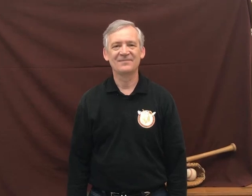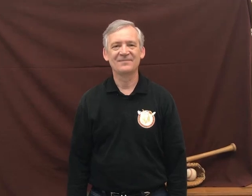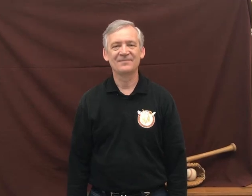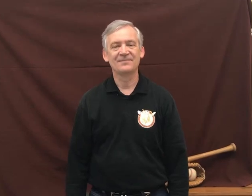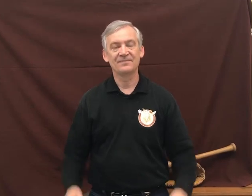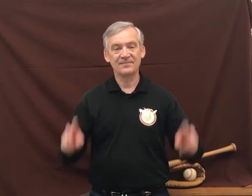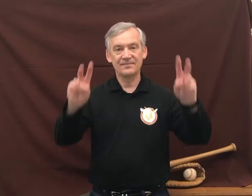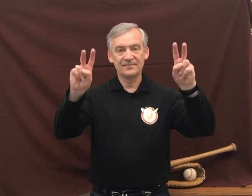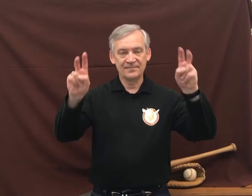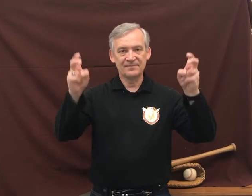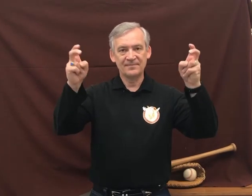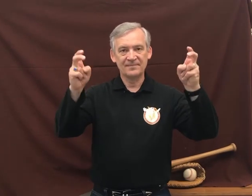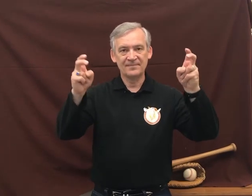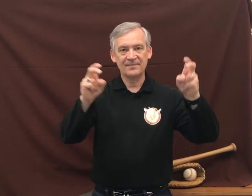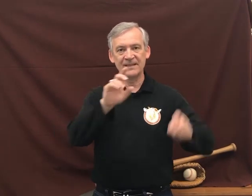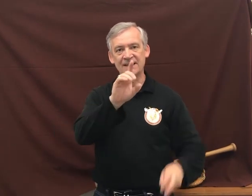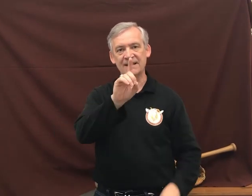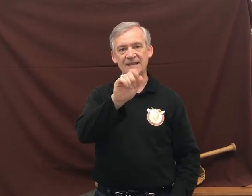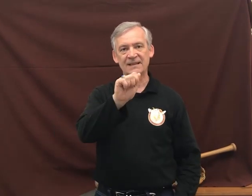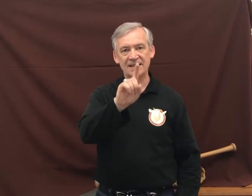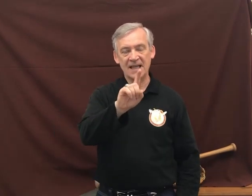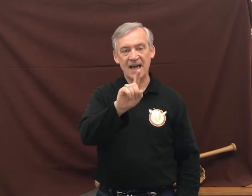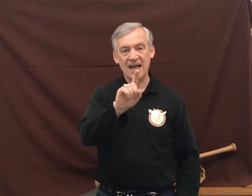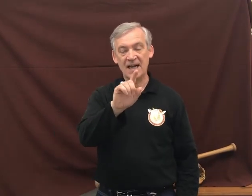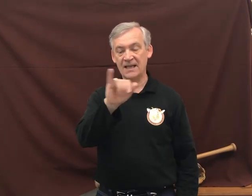Dad, Jackie, and me, author's note.